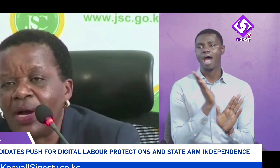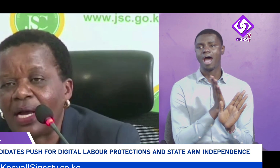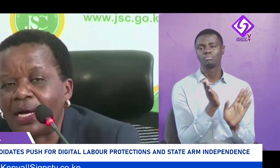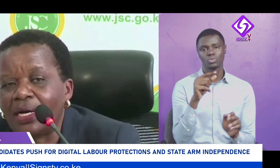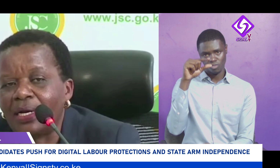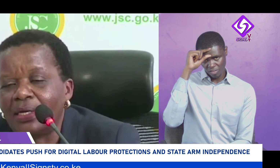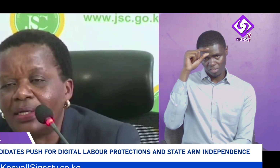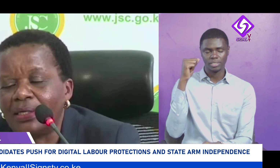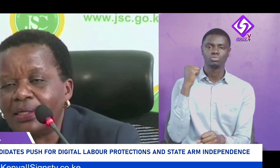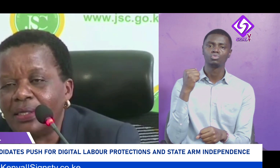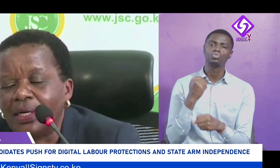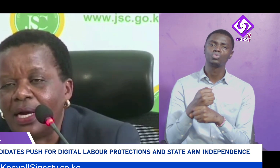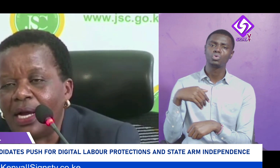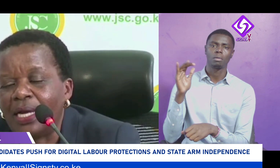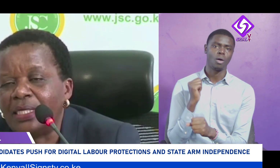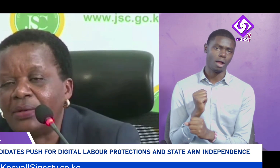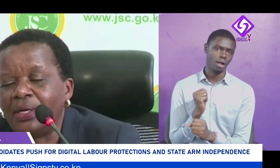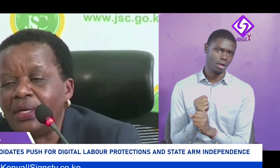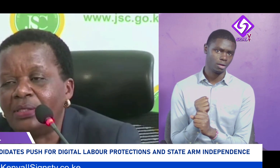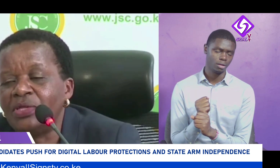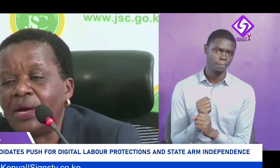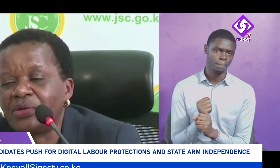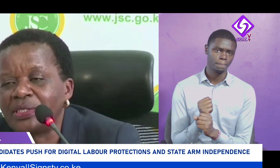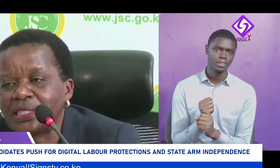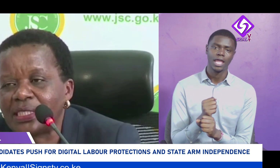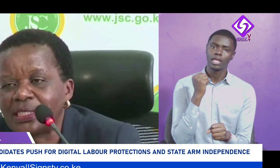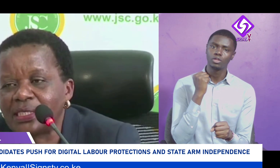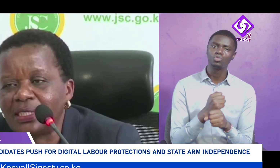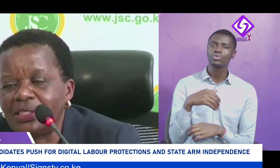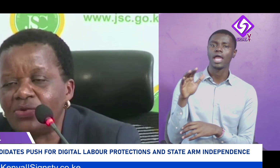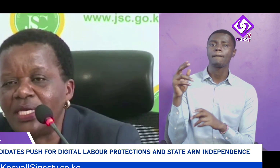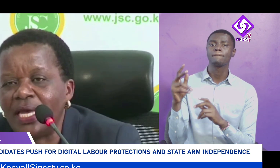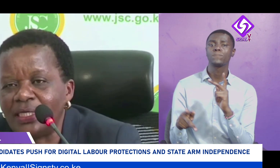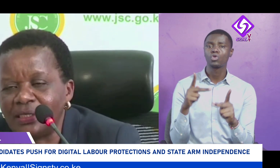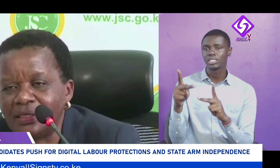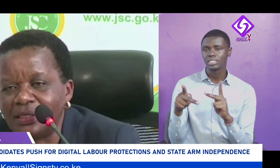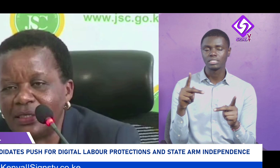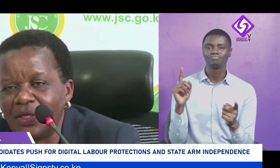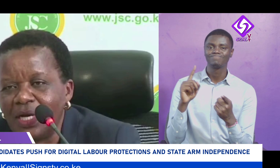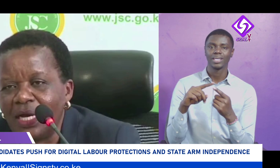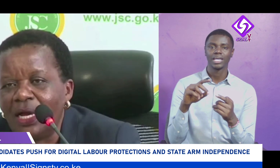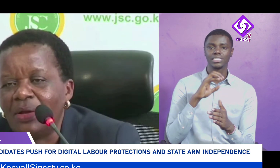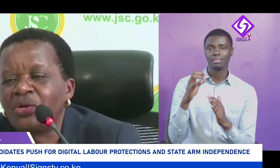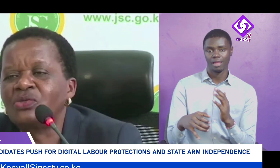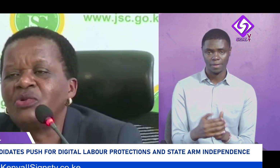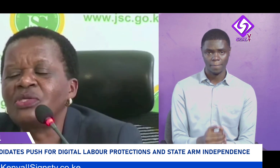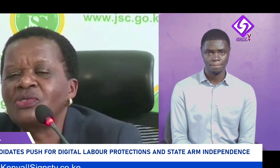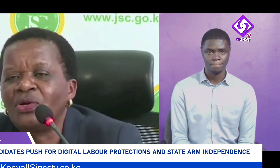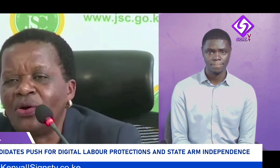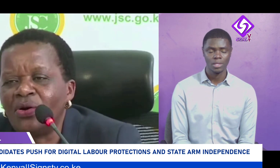work and do their processes to the end, because we also know